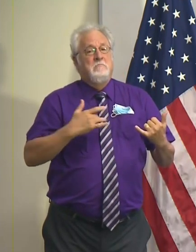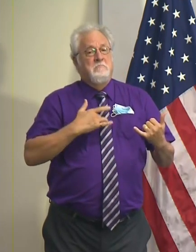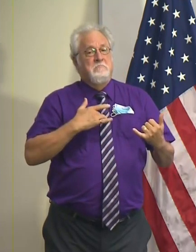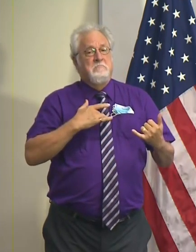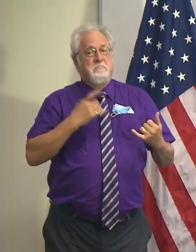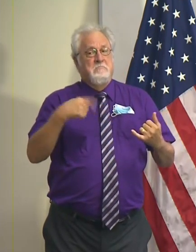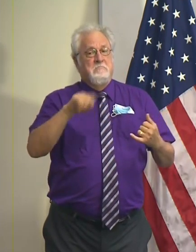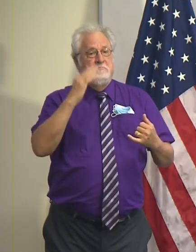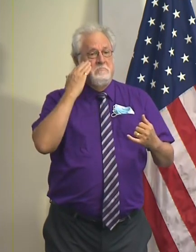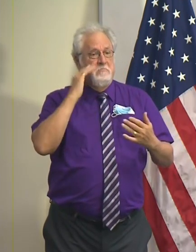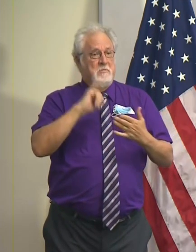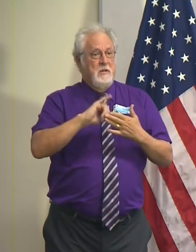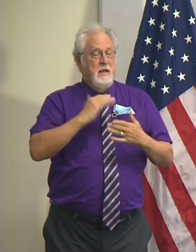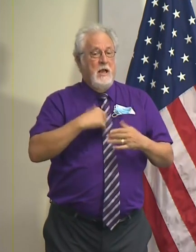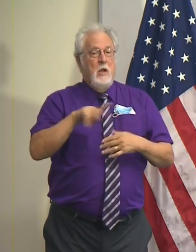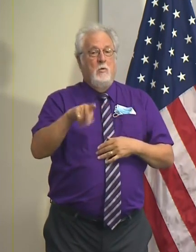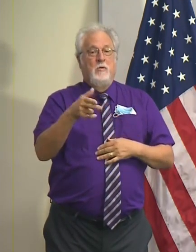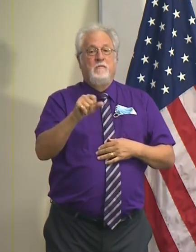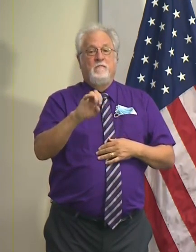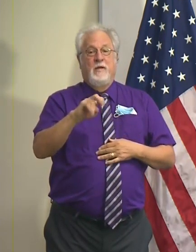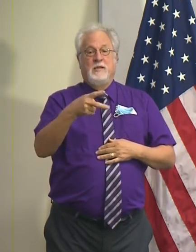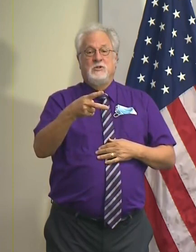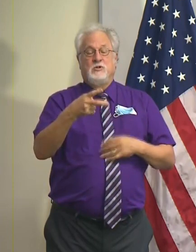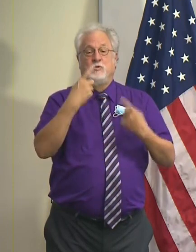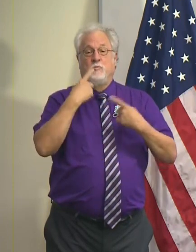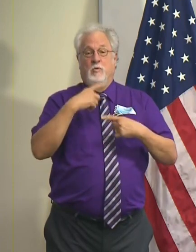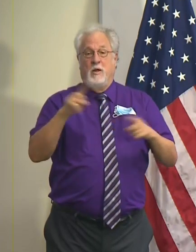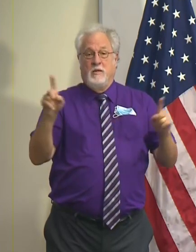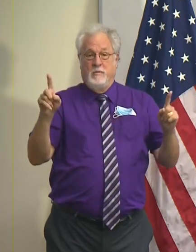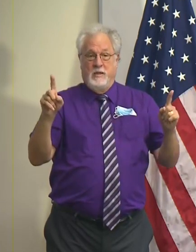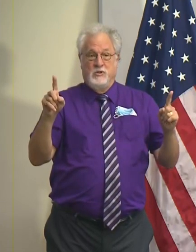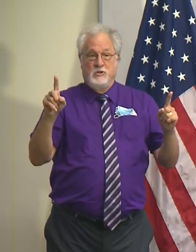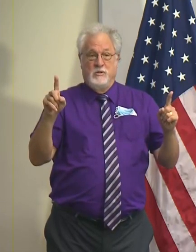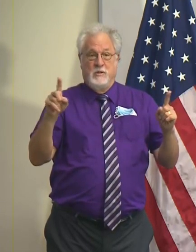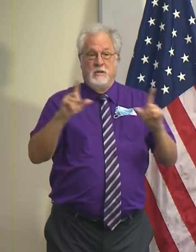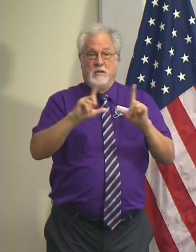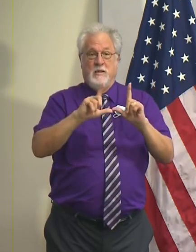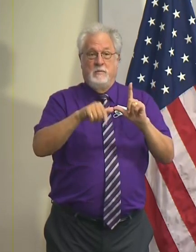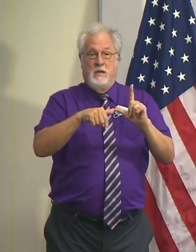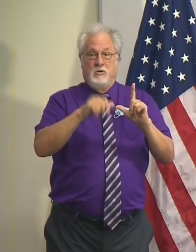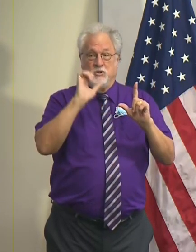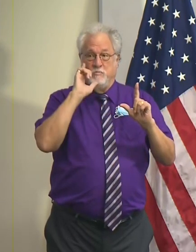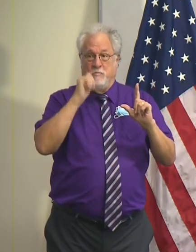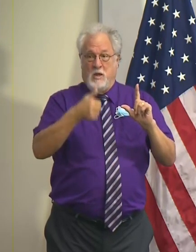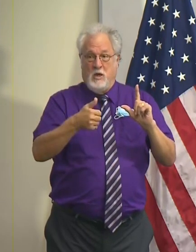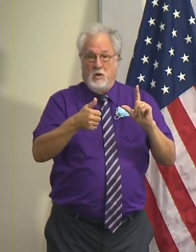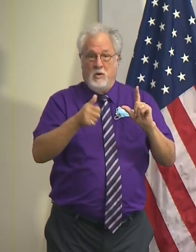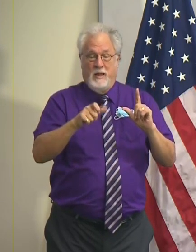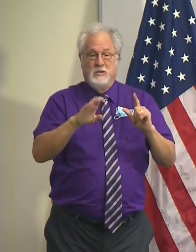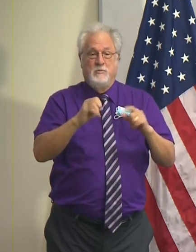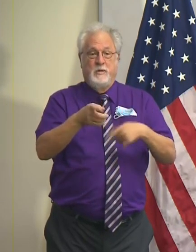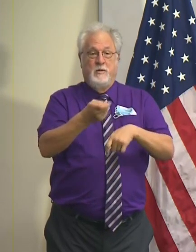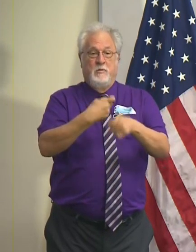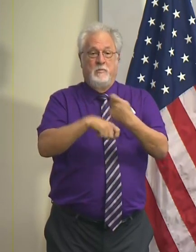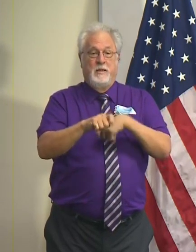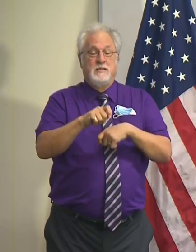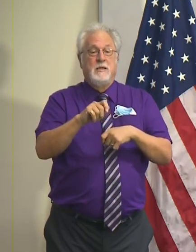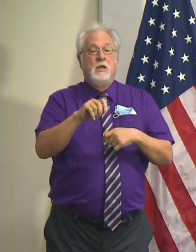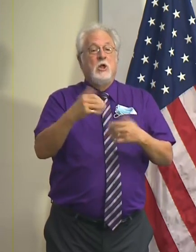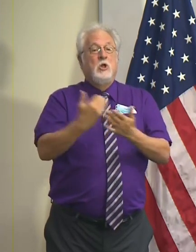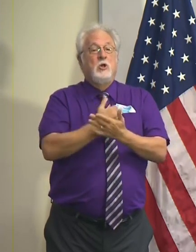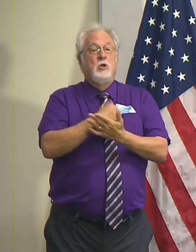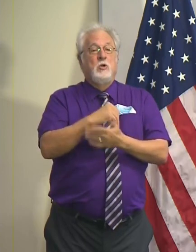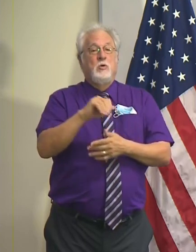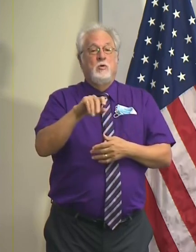all of you are aware that our Phase 2 proclamation expires tomorrow. It has to be replaced by a